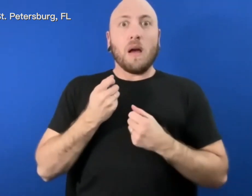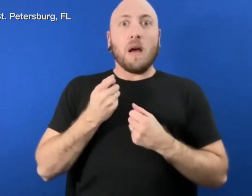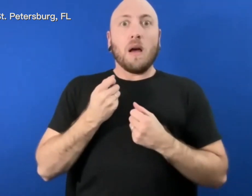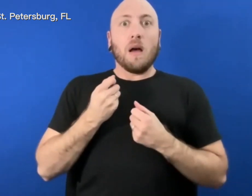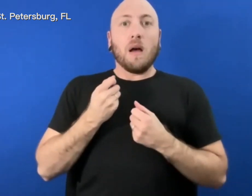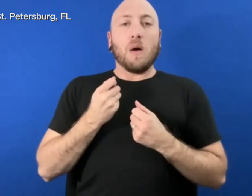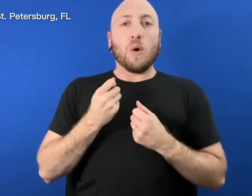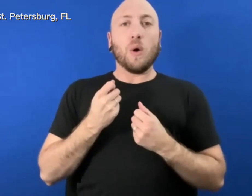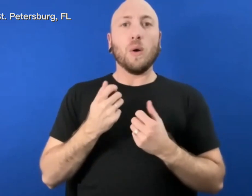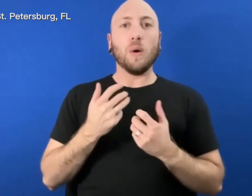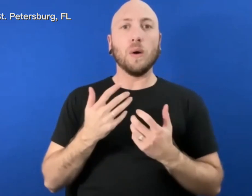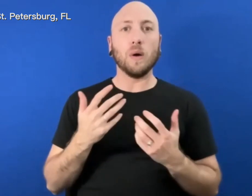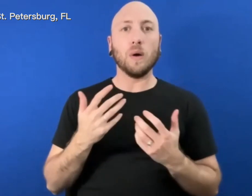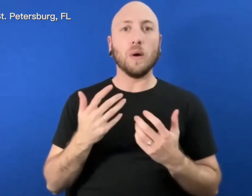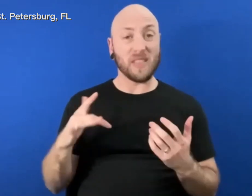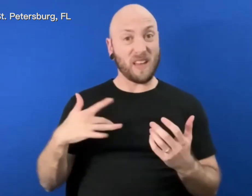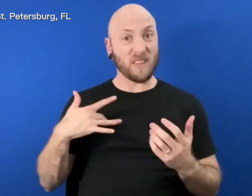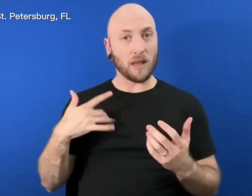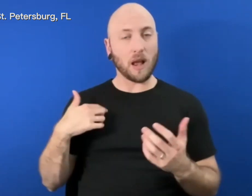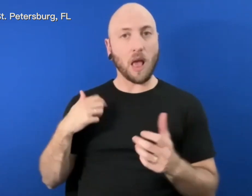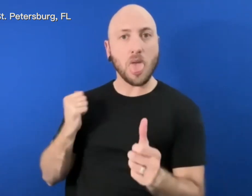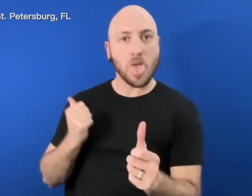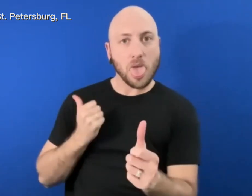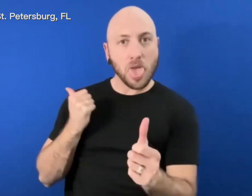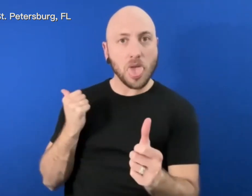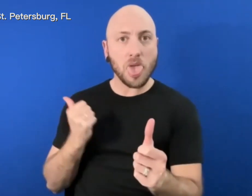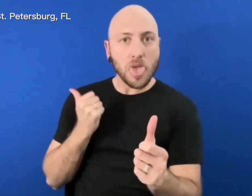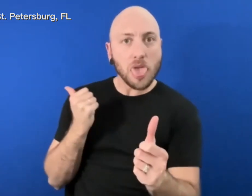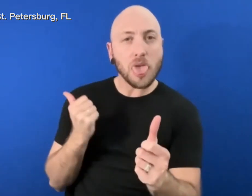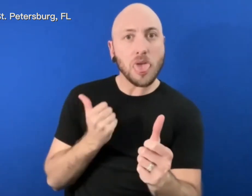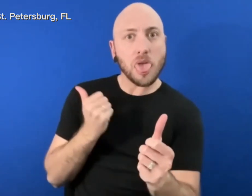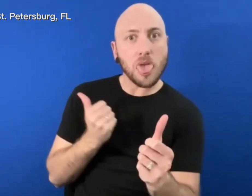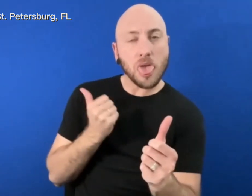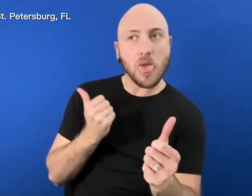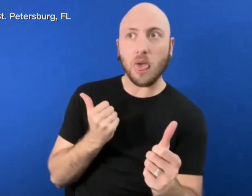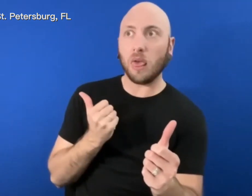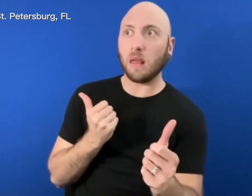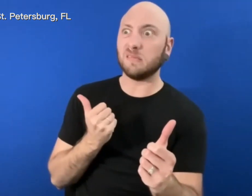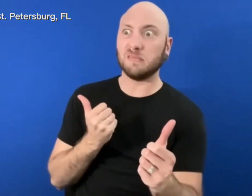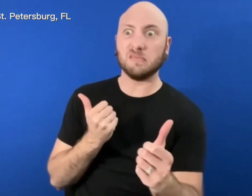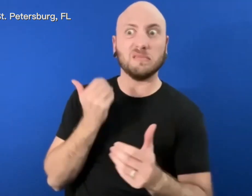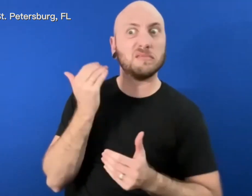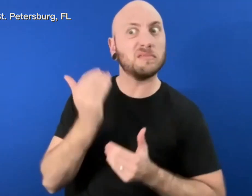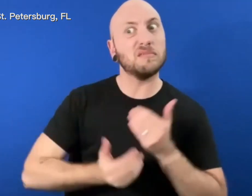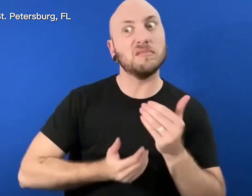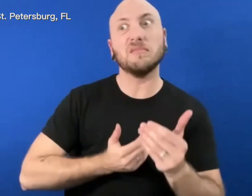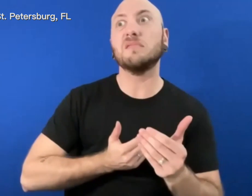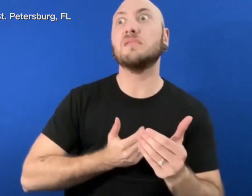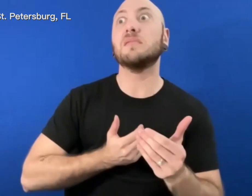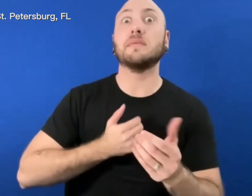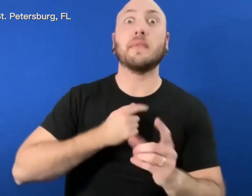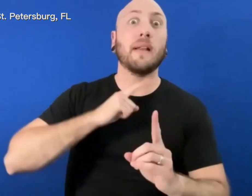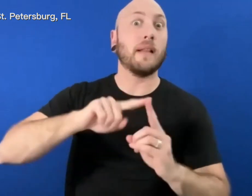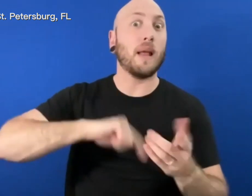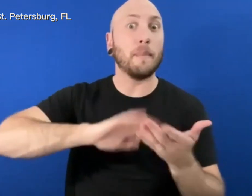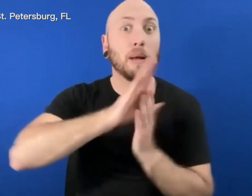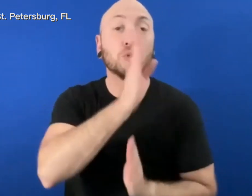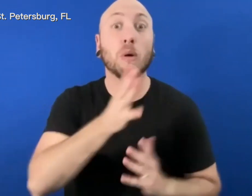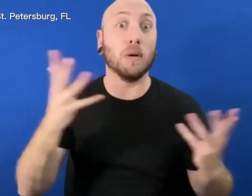Pretty much until I came into these rooms this time, until you know, I got sober. But yeah, my high school career